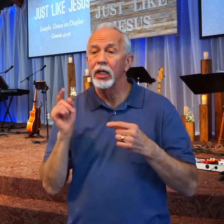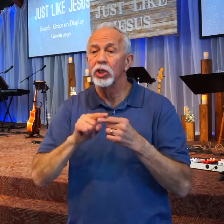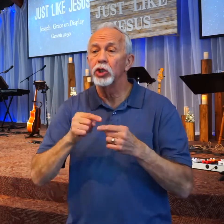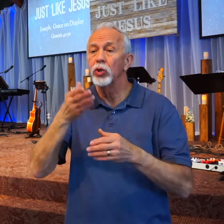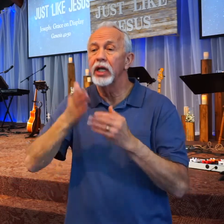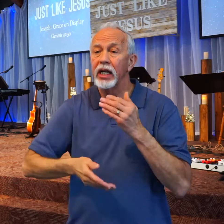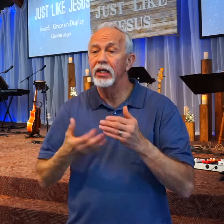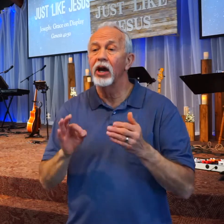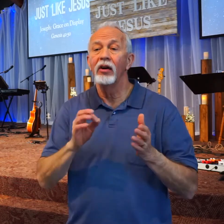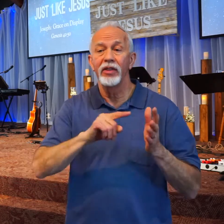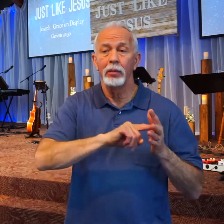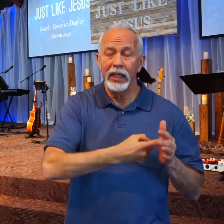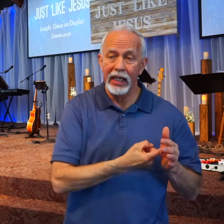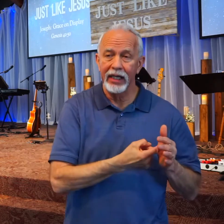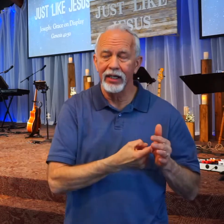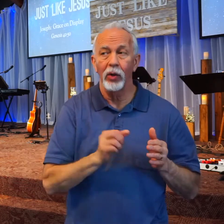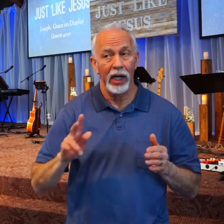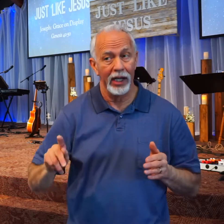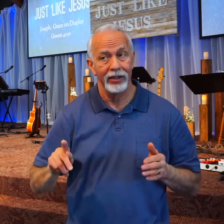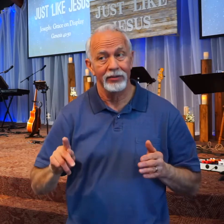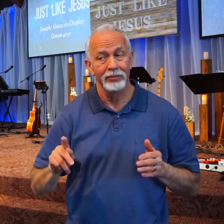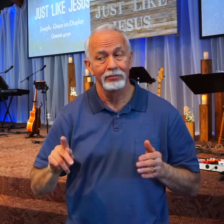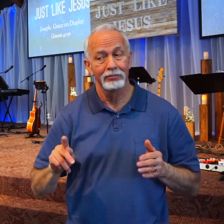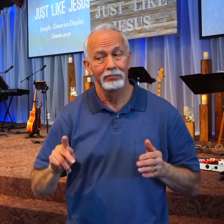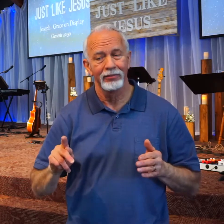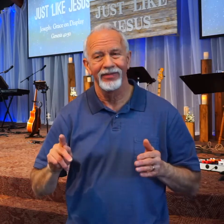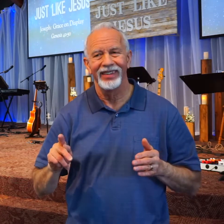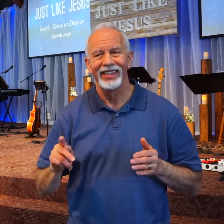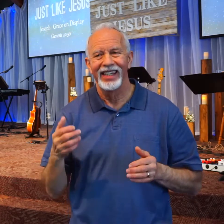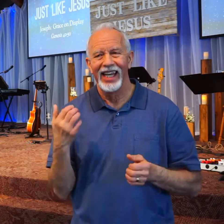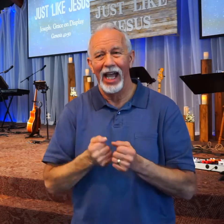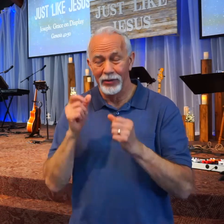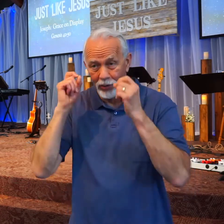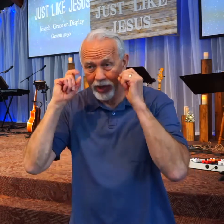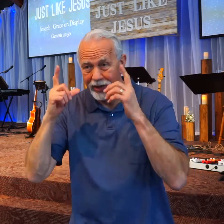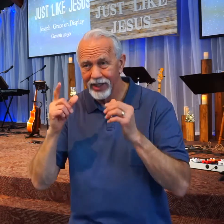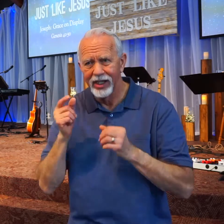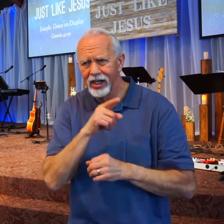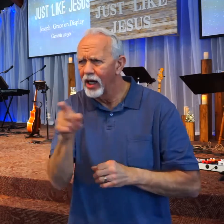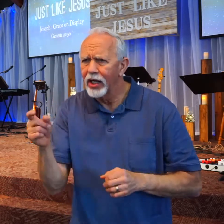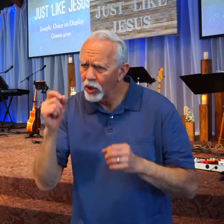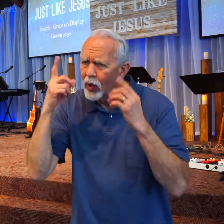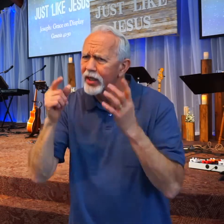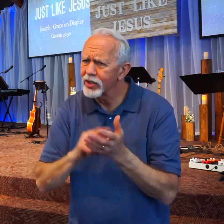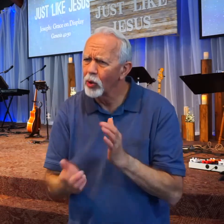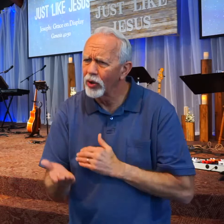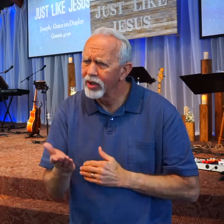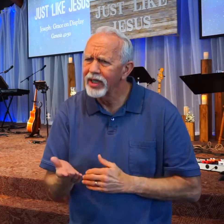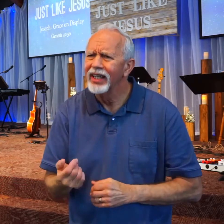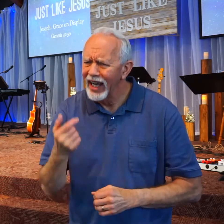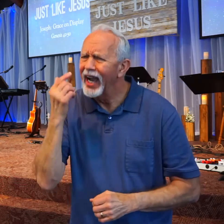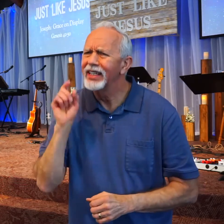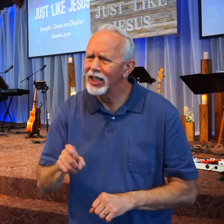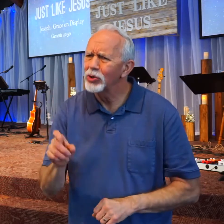of the beginning. Right? Is everybody awake this morning? I need your help today, okay?